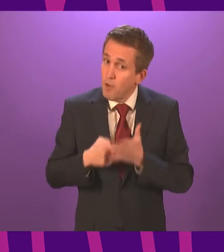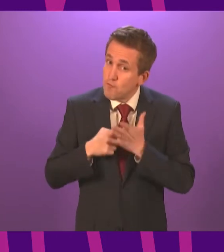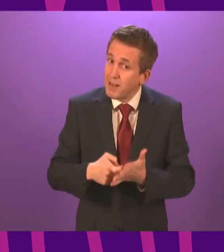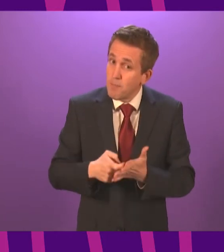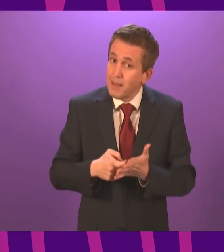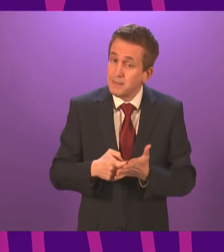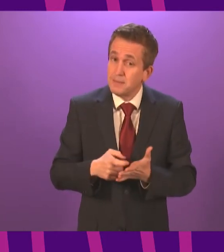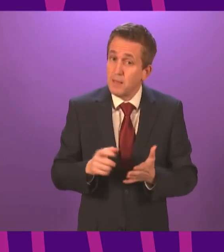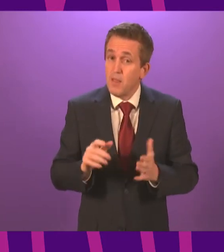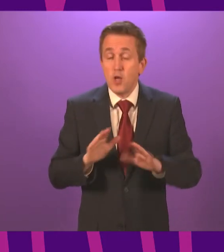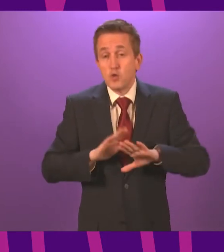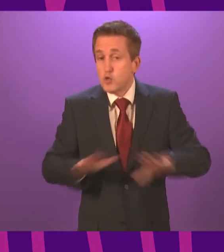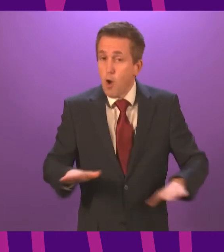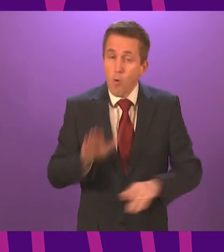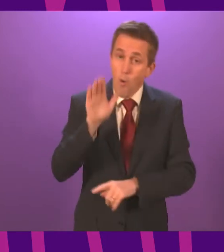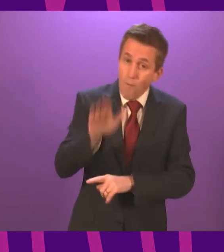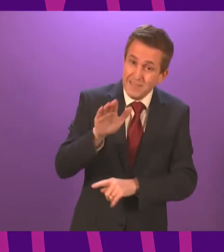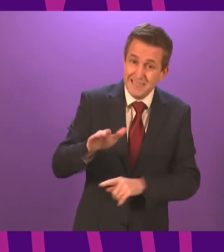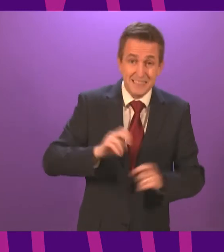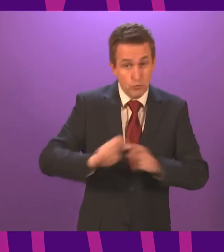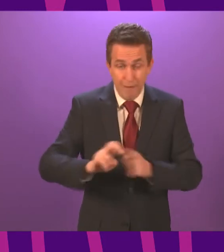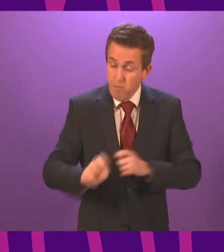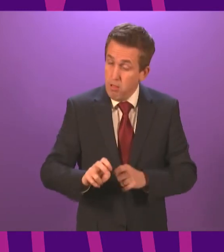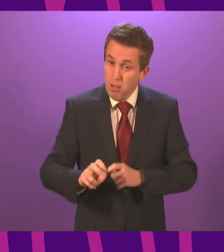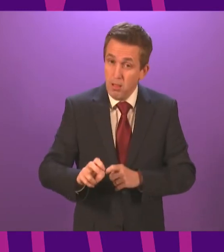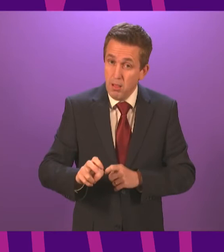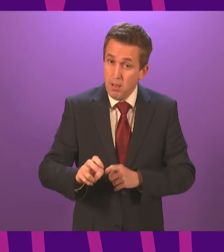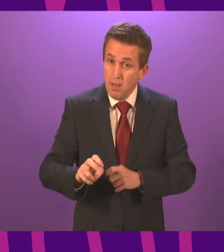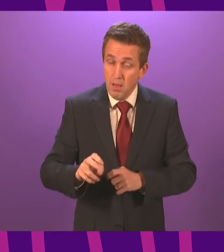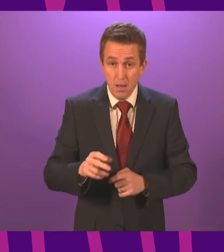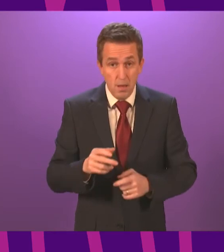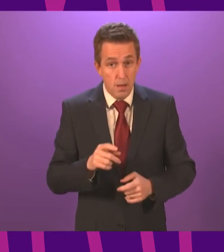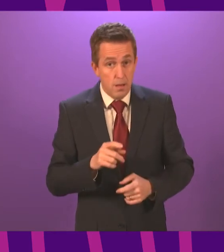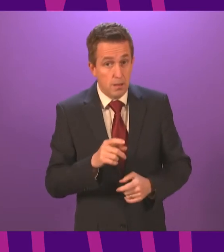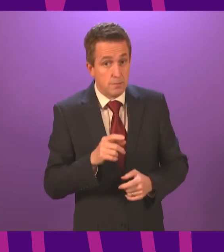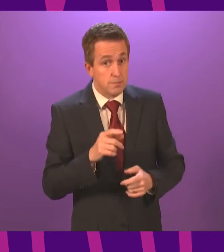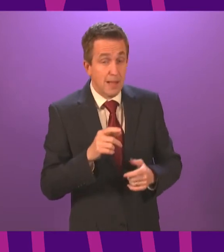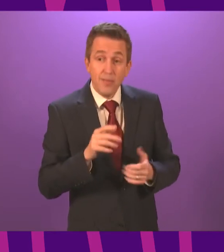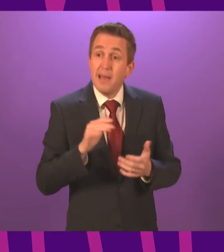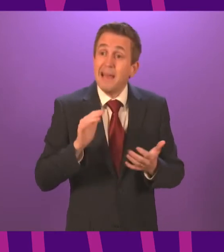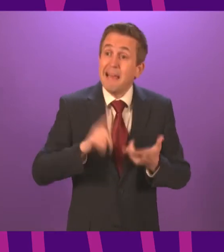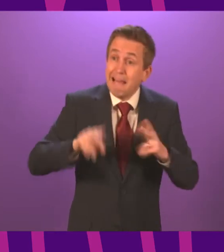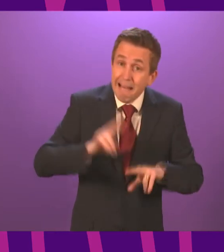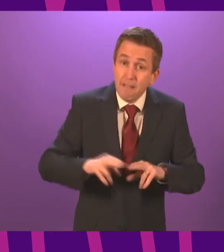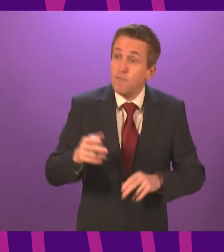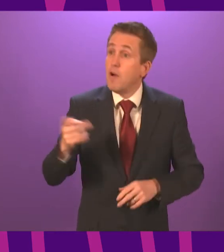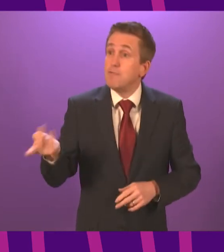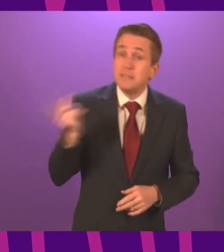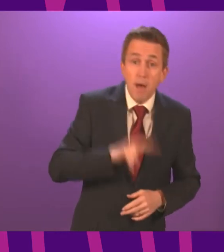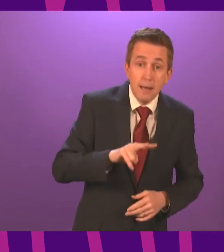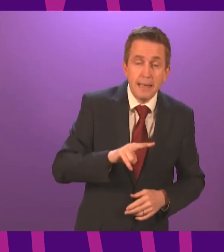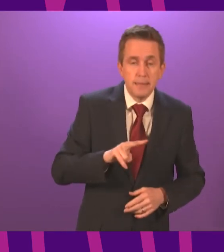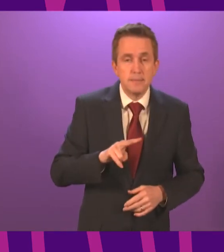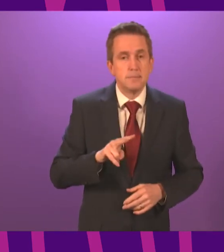all non-essential overseas travel for a number of months now, and have pointed out the risk that people may need to self-isolate on return, given that the status